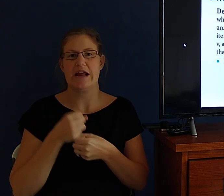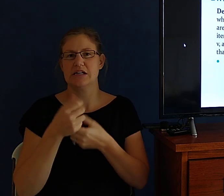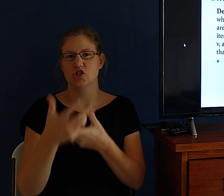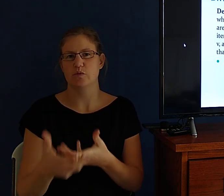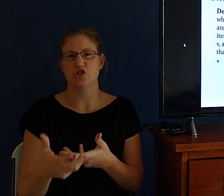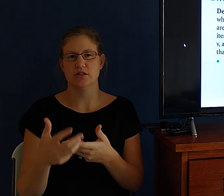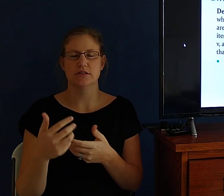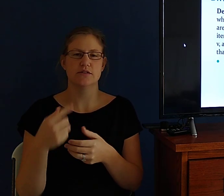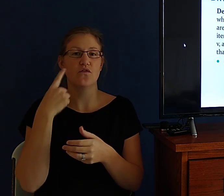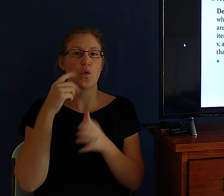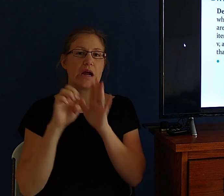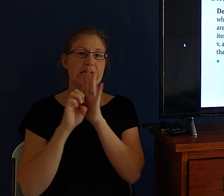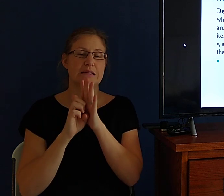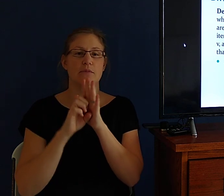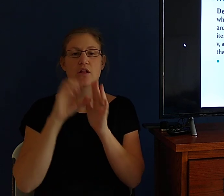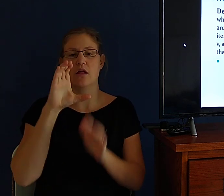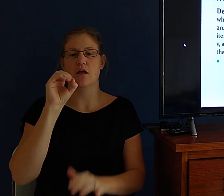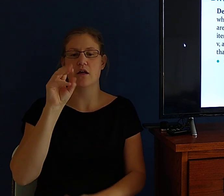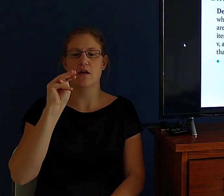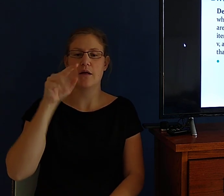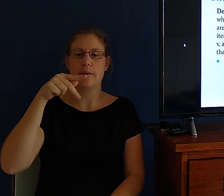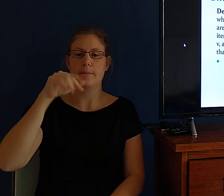for example, in compiler, we can